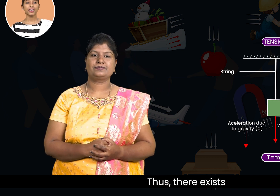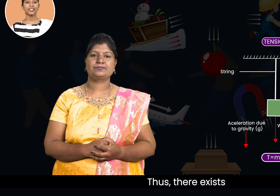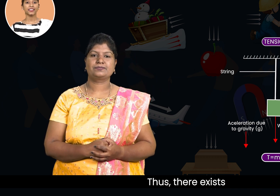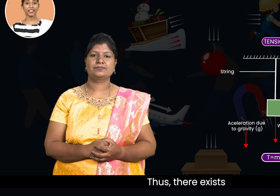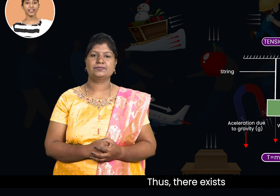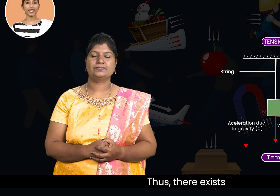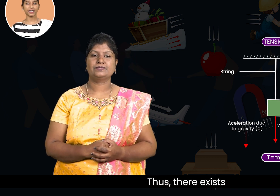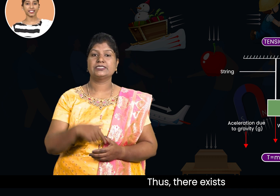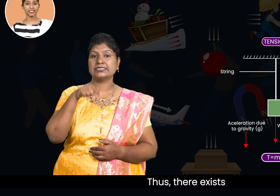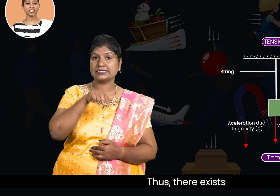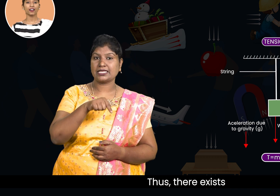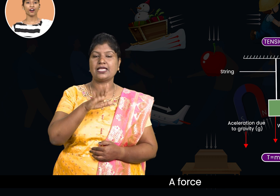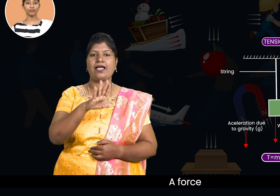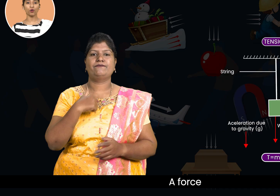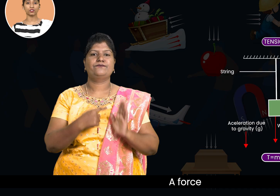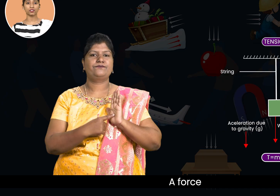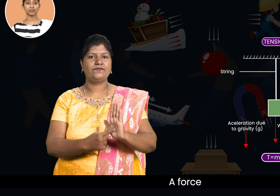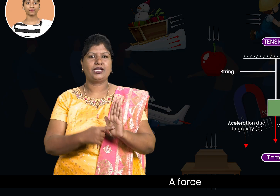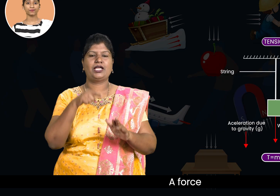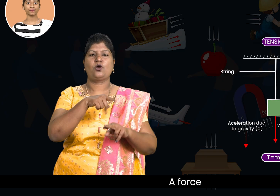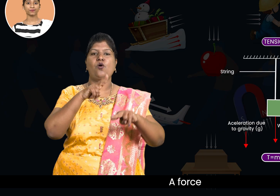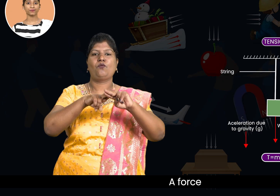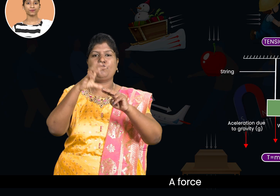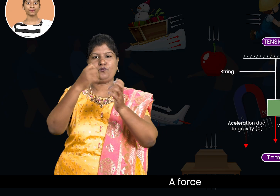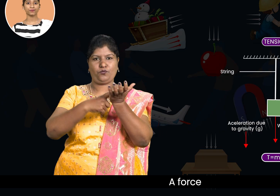Thus, there exists a force